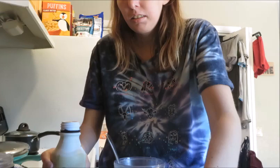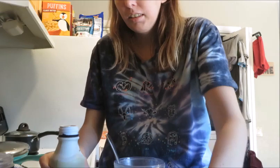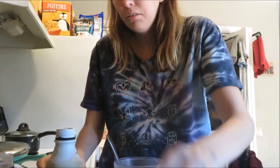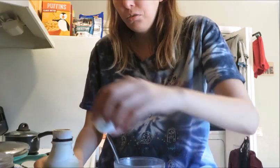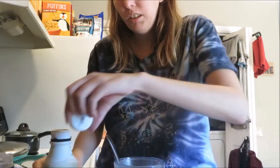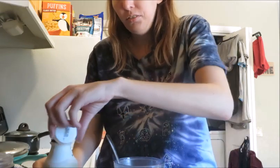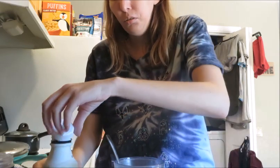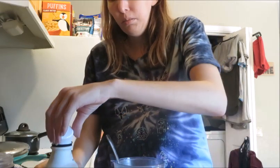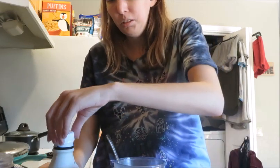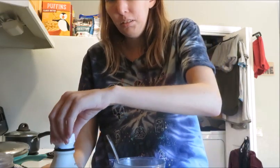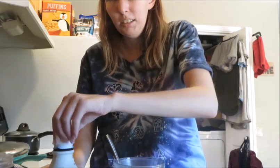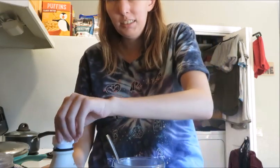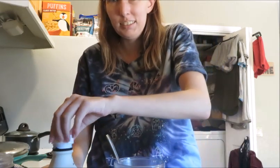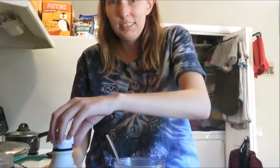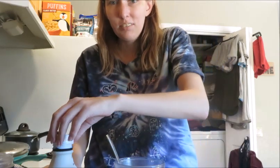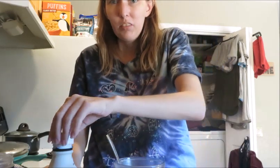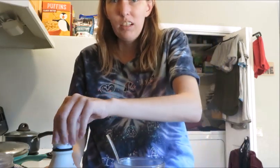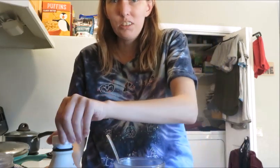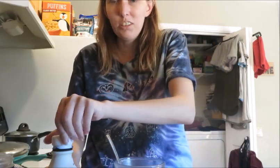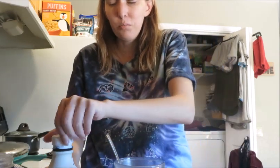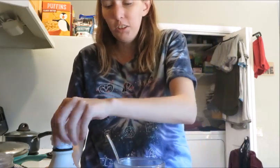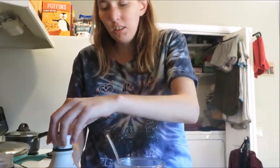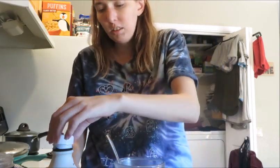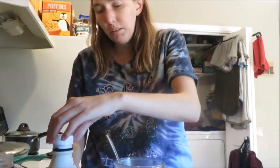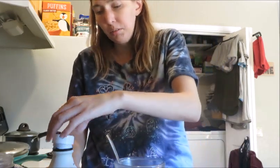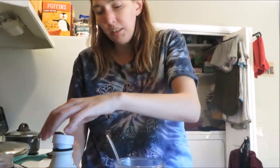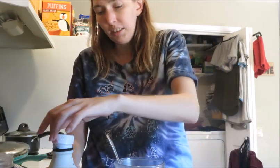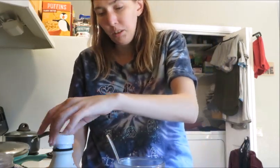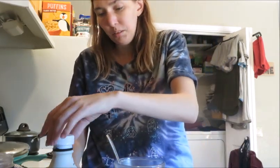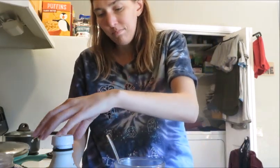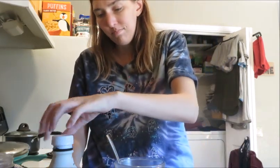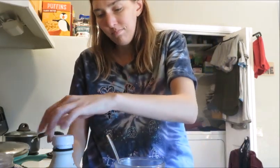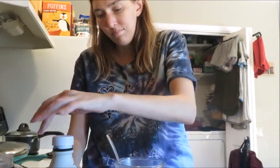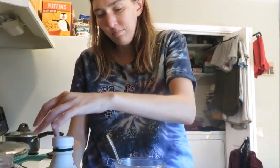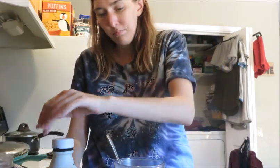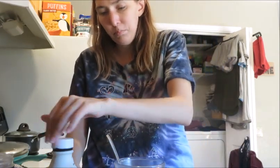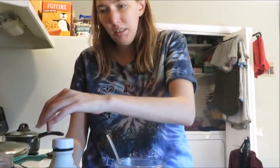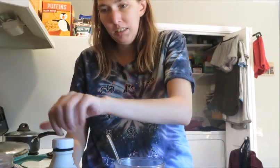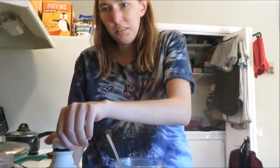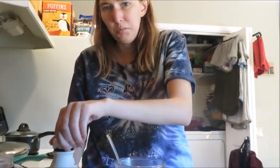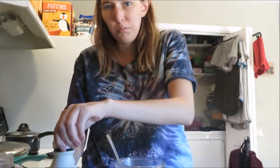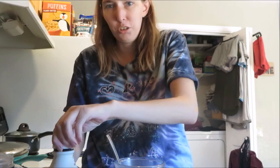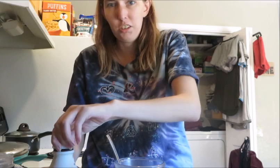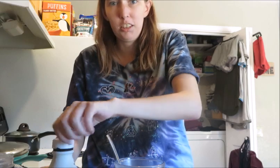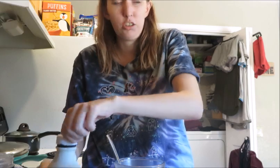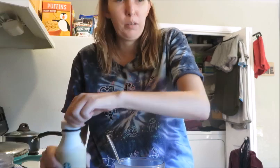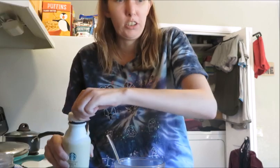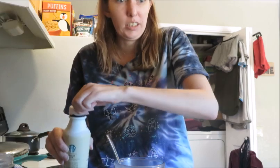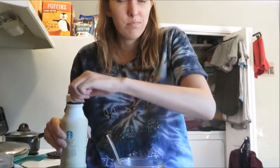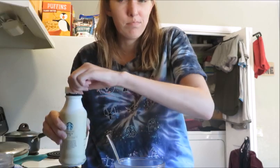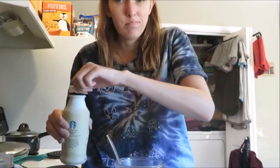That was really full, to be honest. Also, I do apologize if my camera dies on me, but it's fine. I'm charging an extra battery